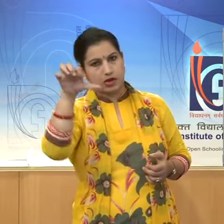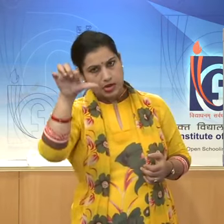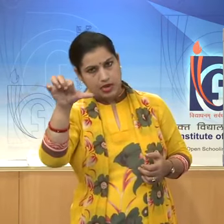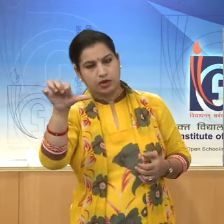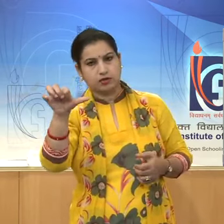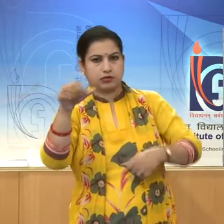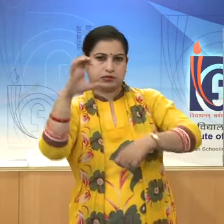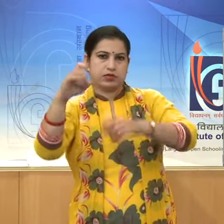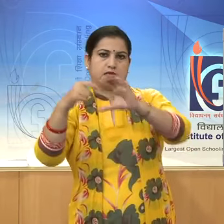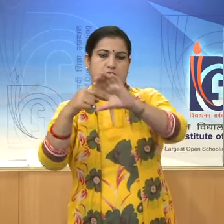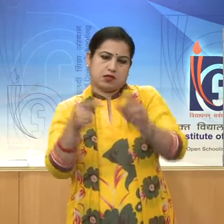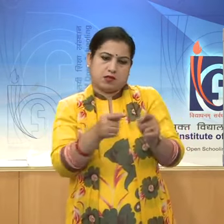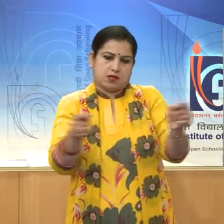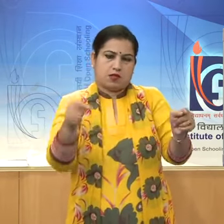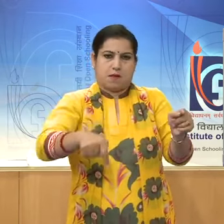1519 CE.